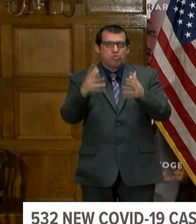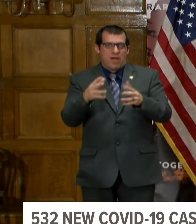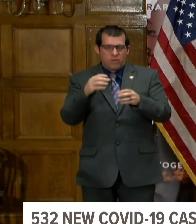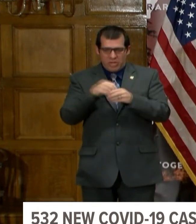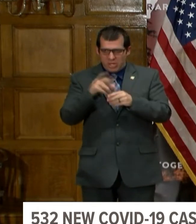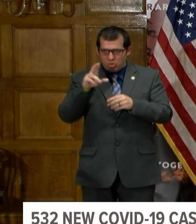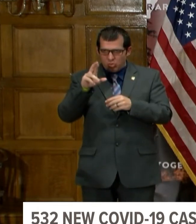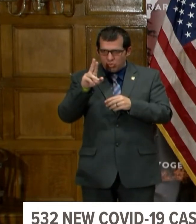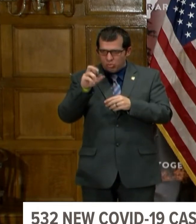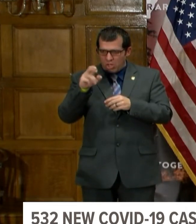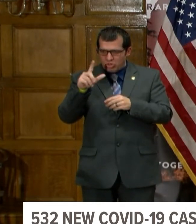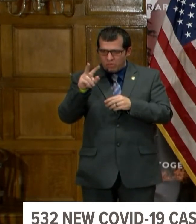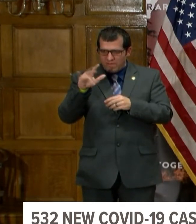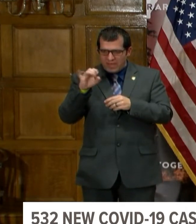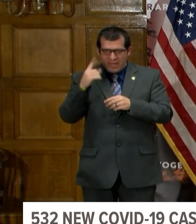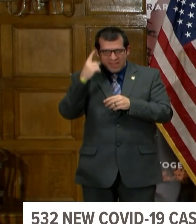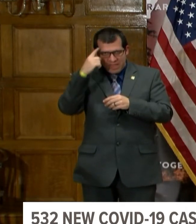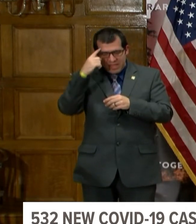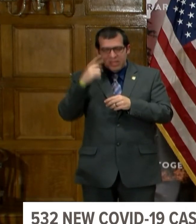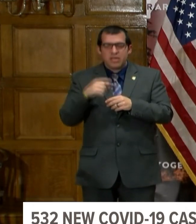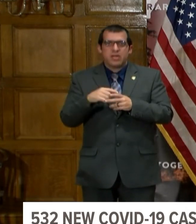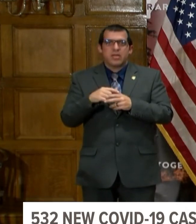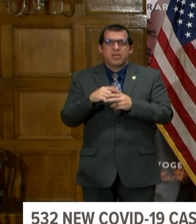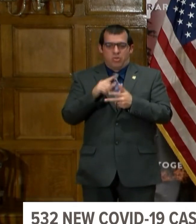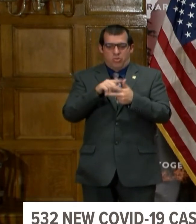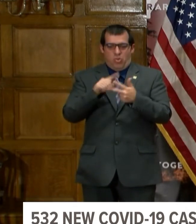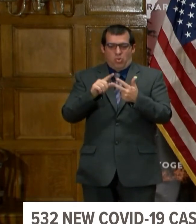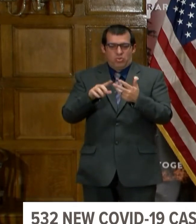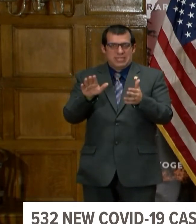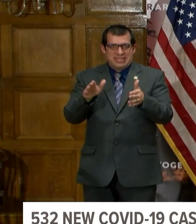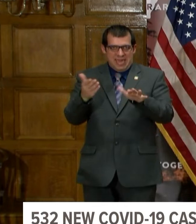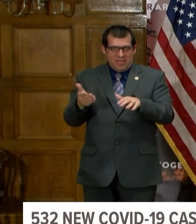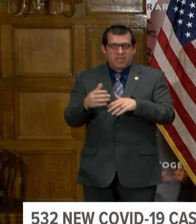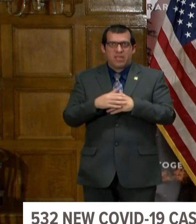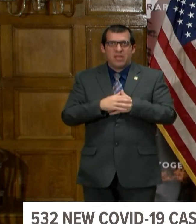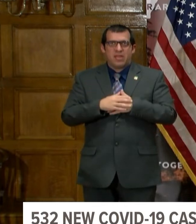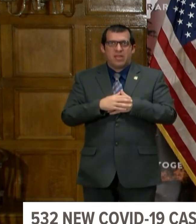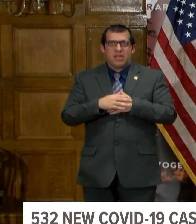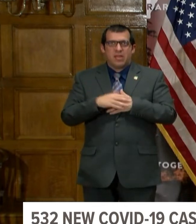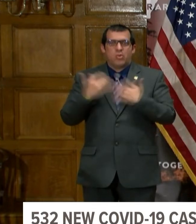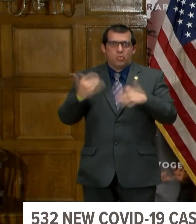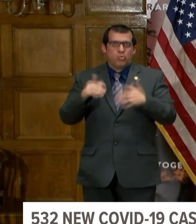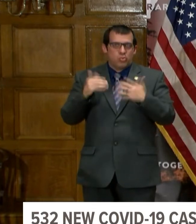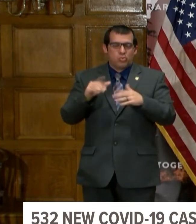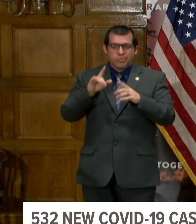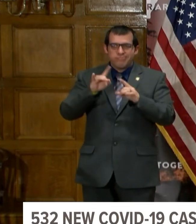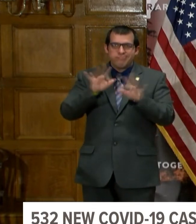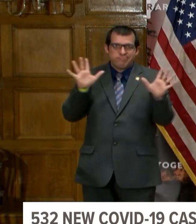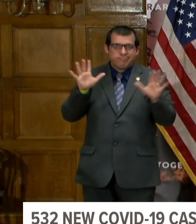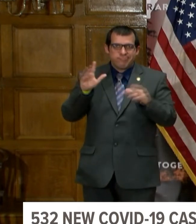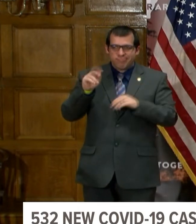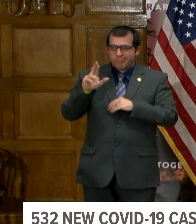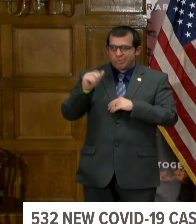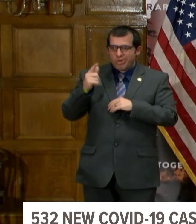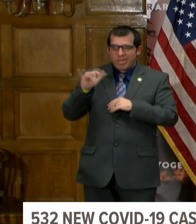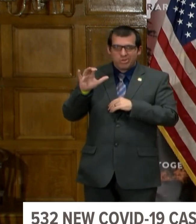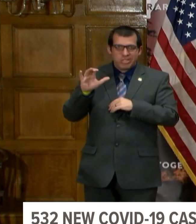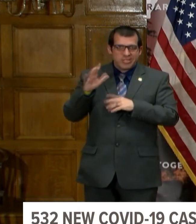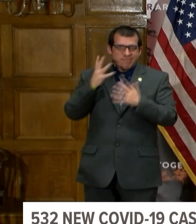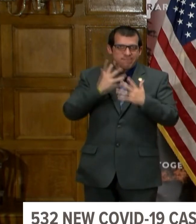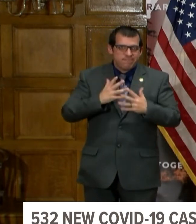was in Russellville. And these deaths are extraordinarily tragic.